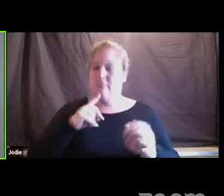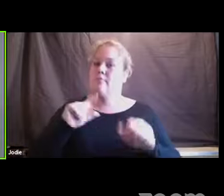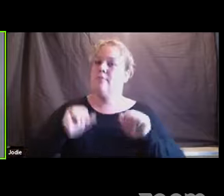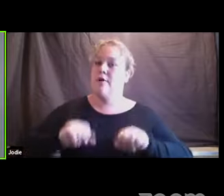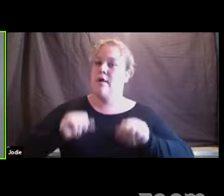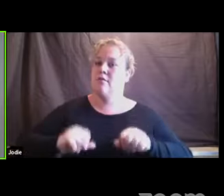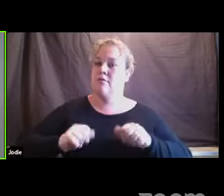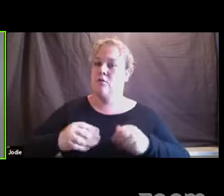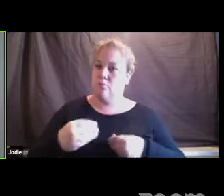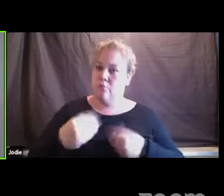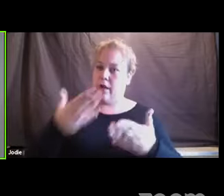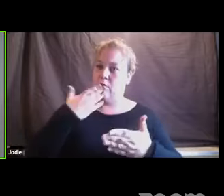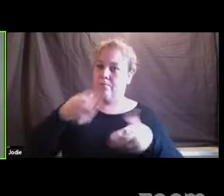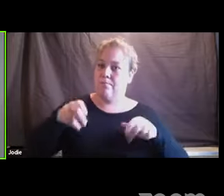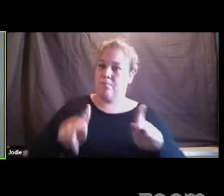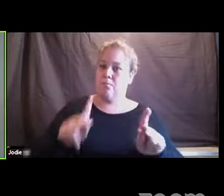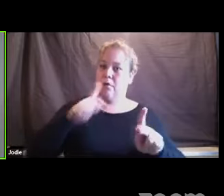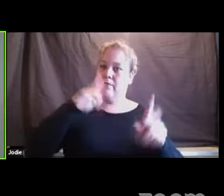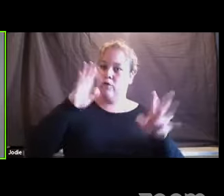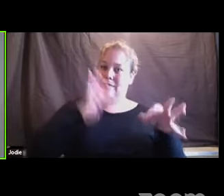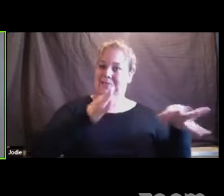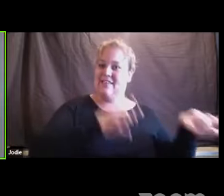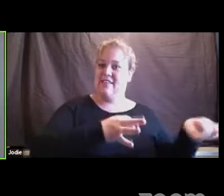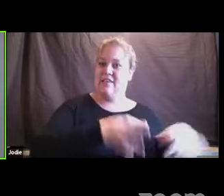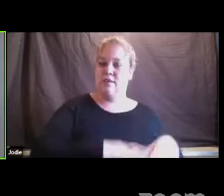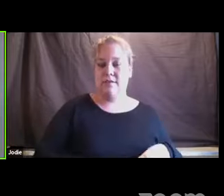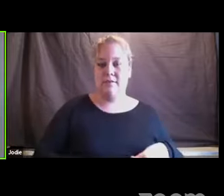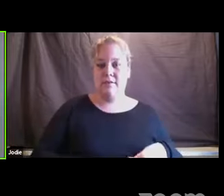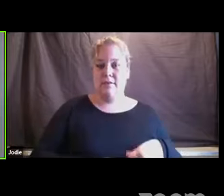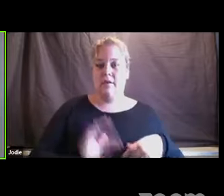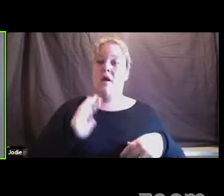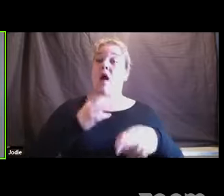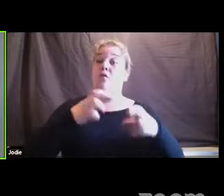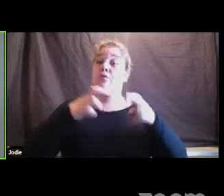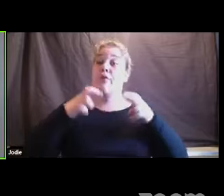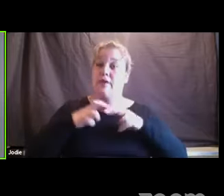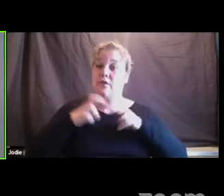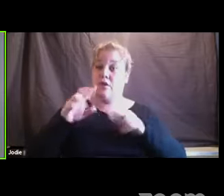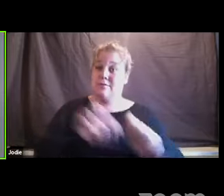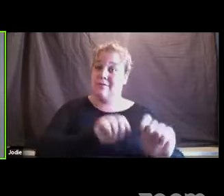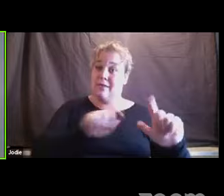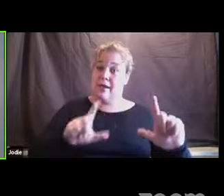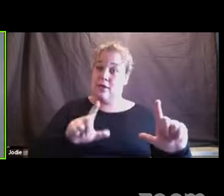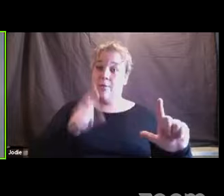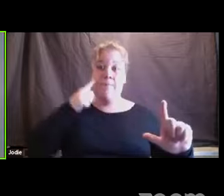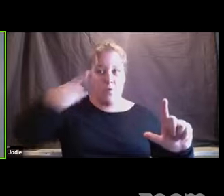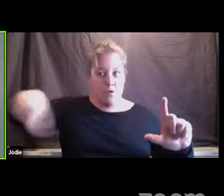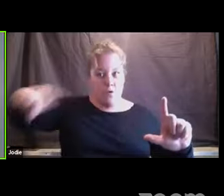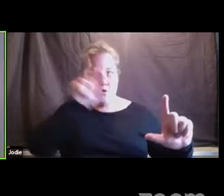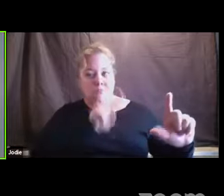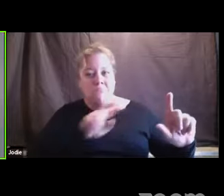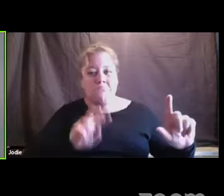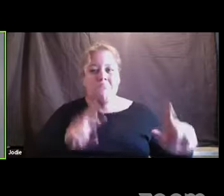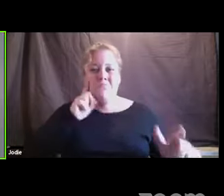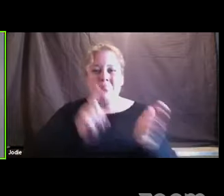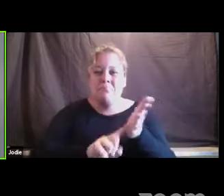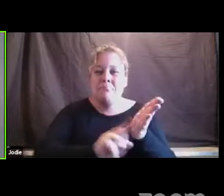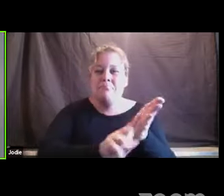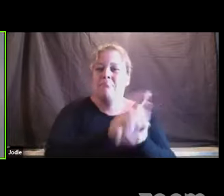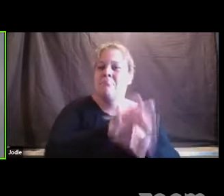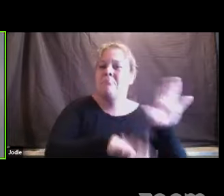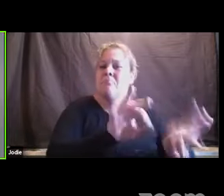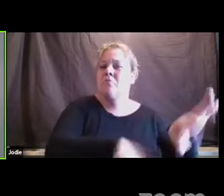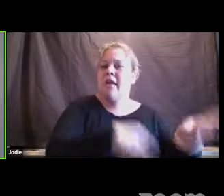make good decisions. And the regional dashboard is there for you to look at and dig through. Again,